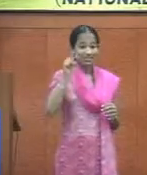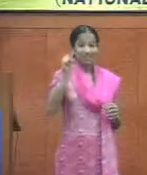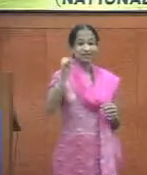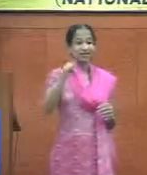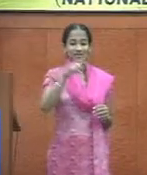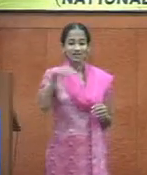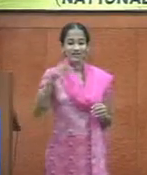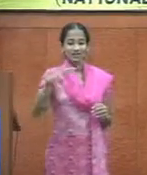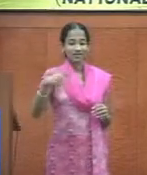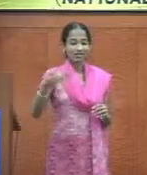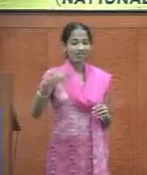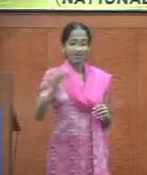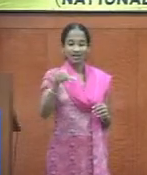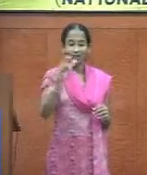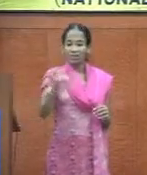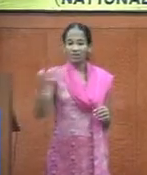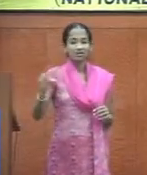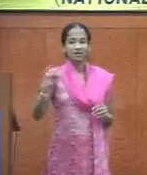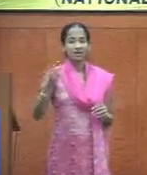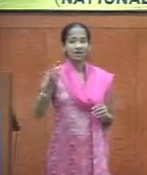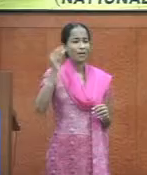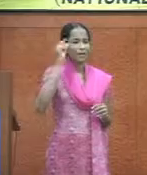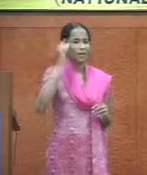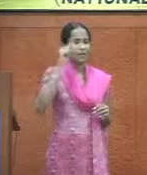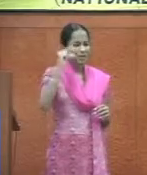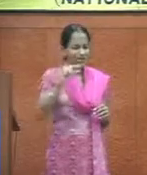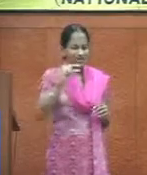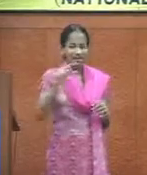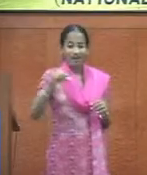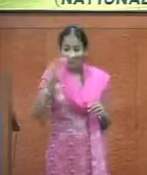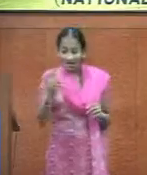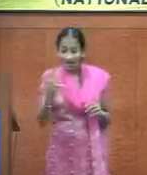person representing mental disability, either mental retardation or mental